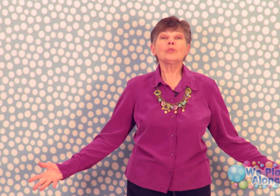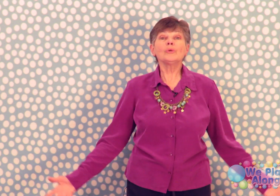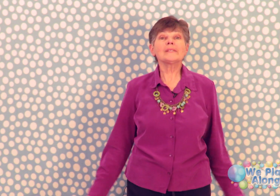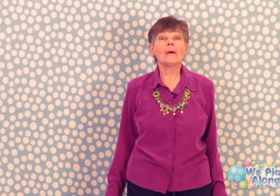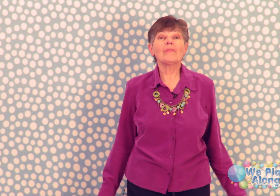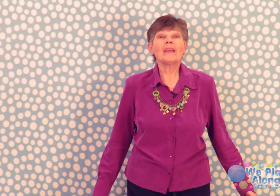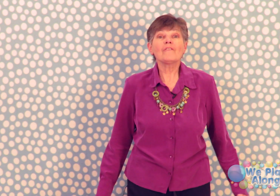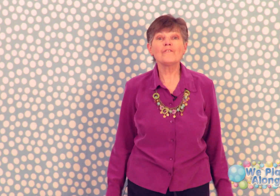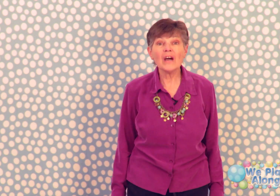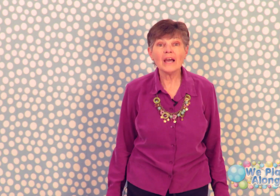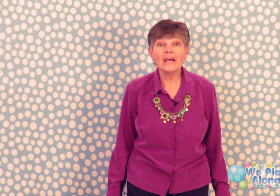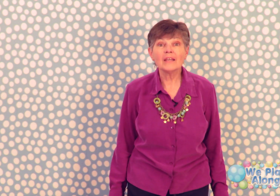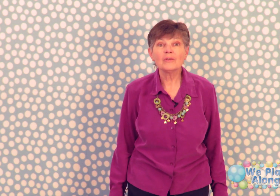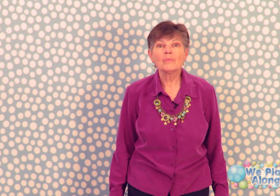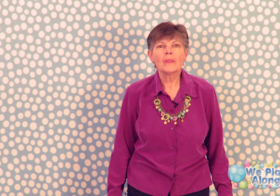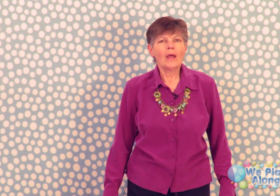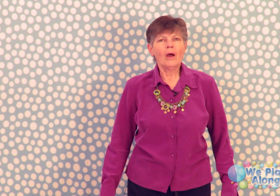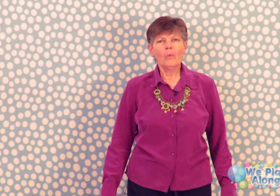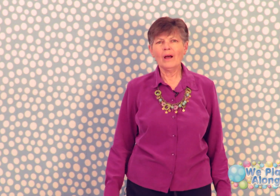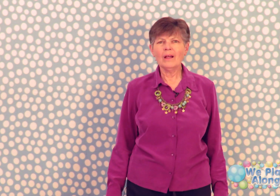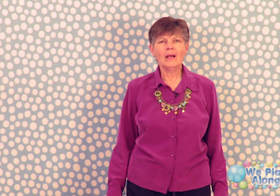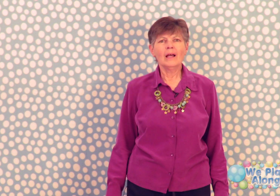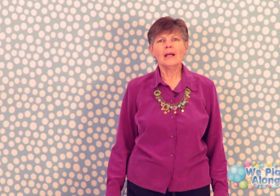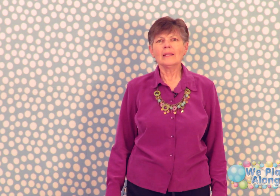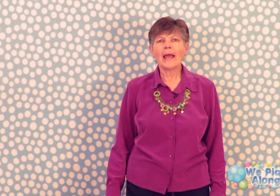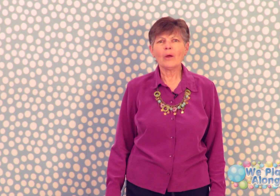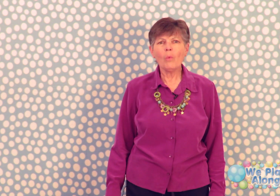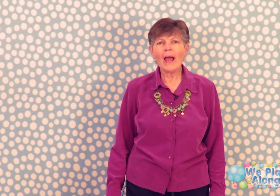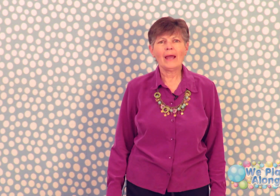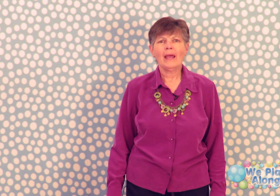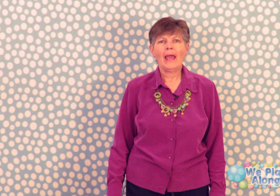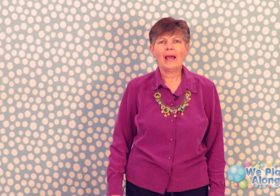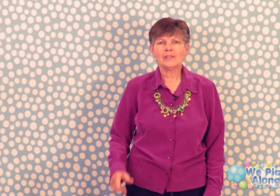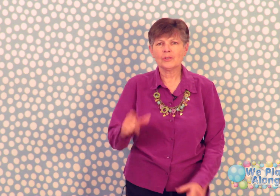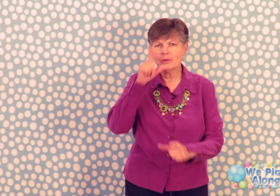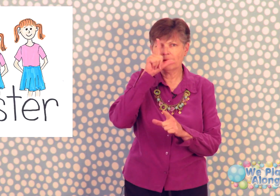do something fun." "Well, like what?" asked her.